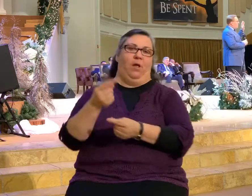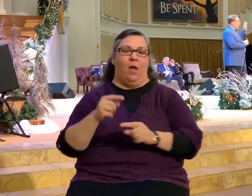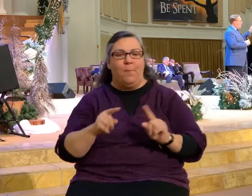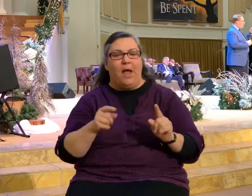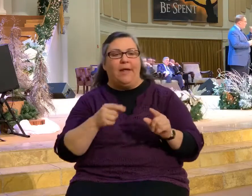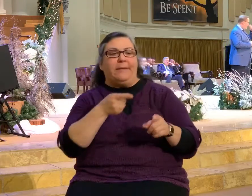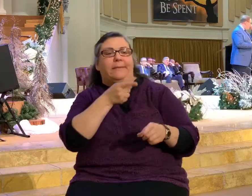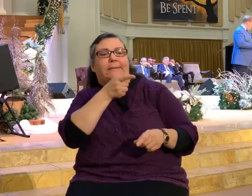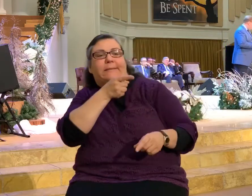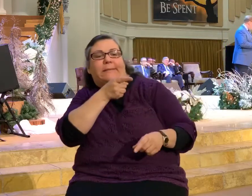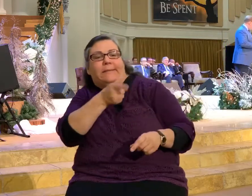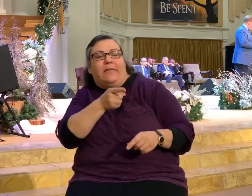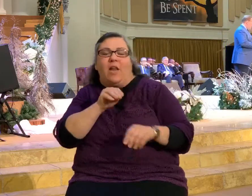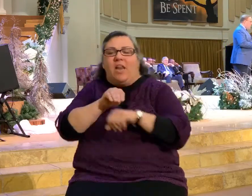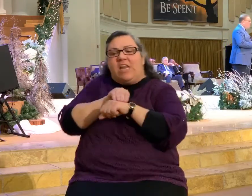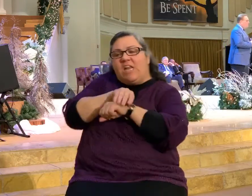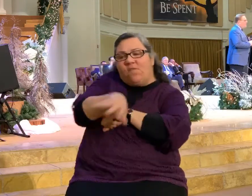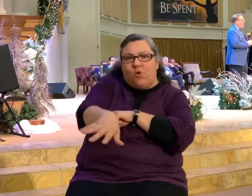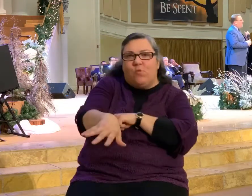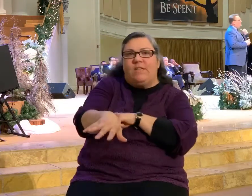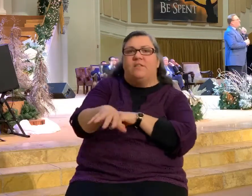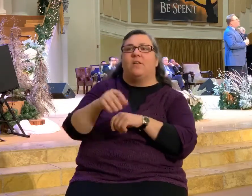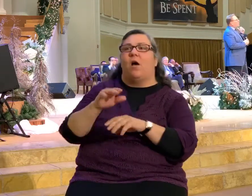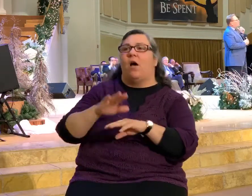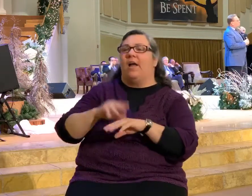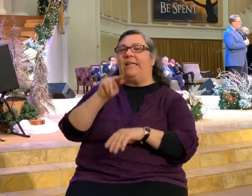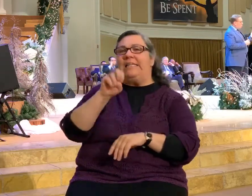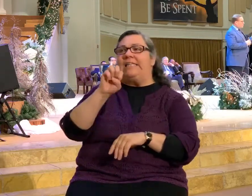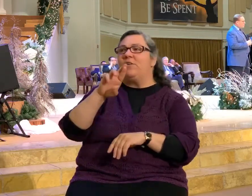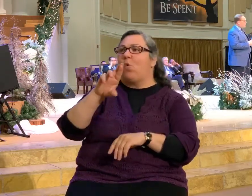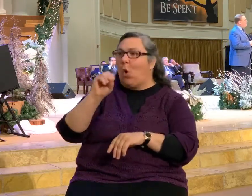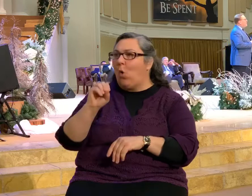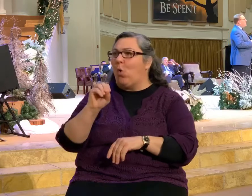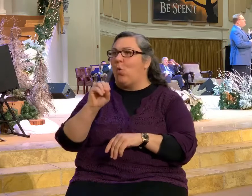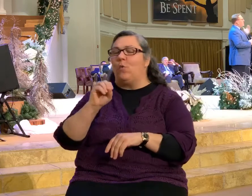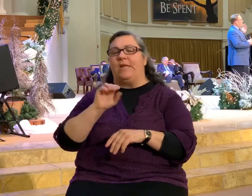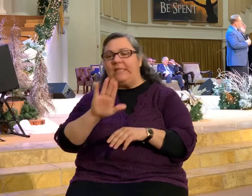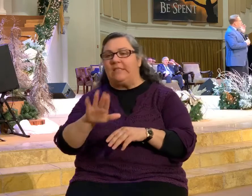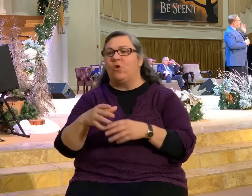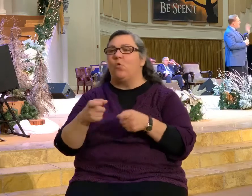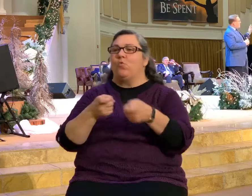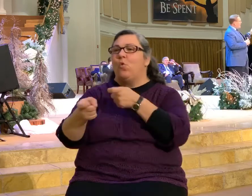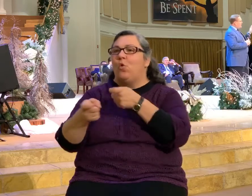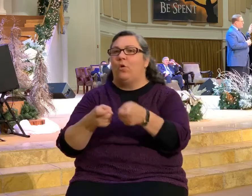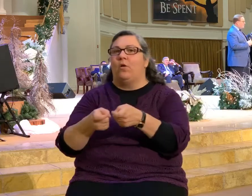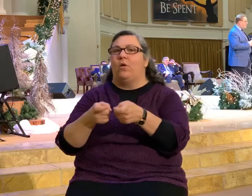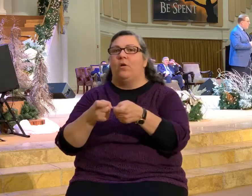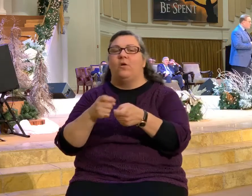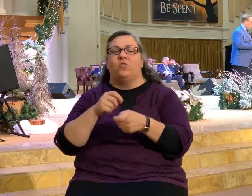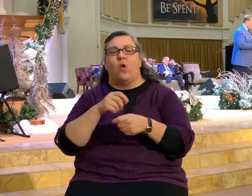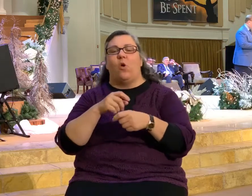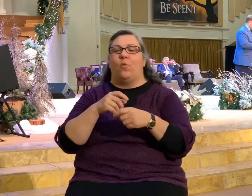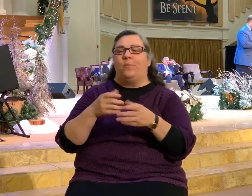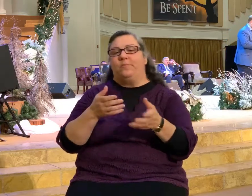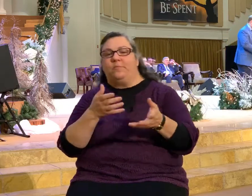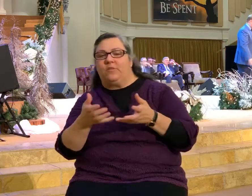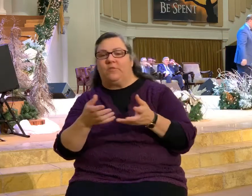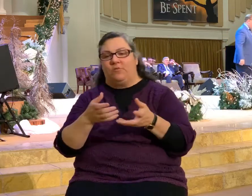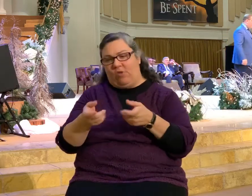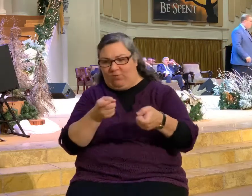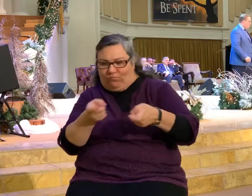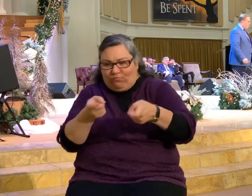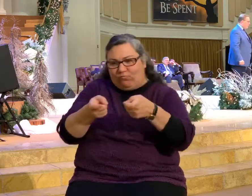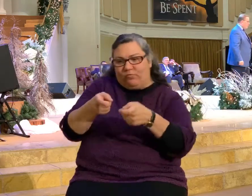upon the early years of Nero's rulership. So he was able to keep him somewhat contained.